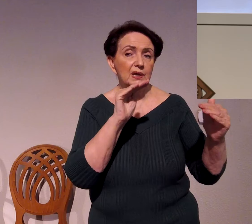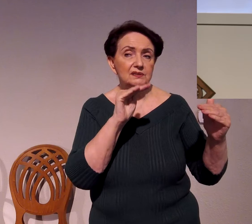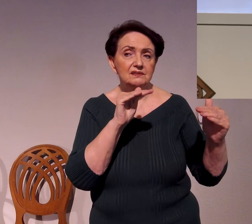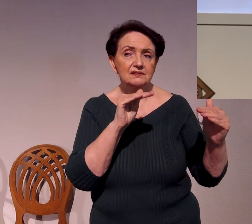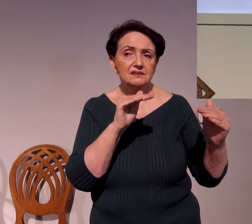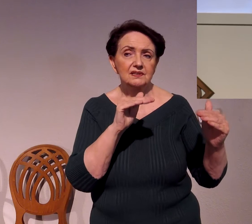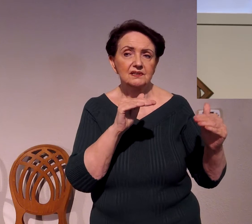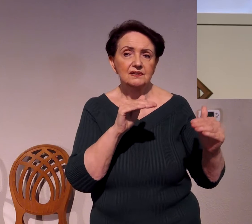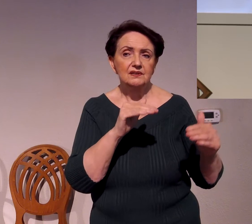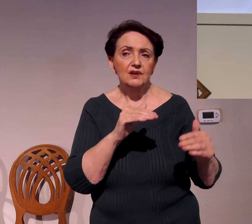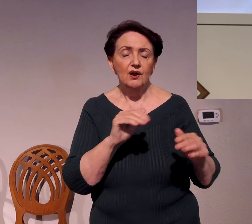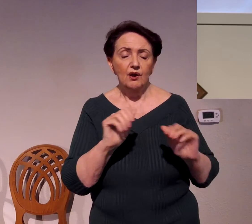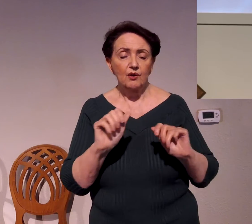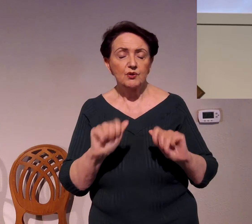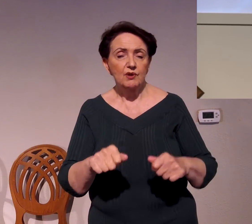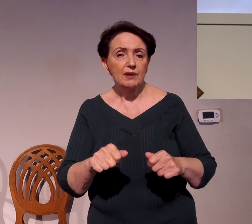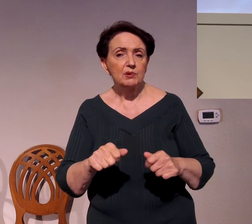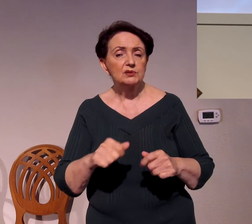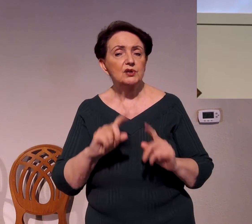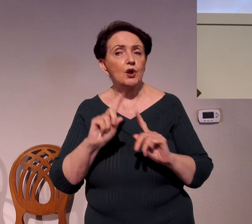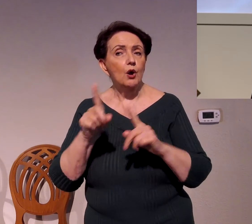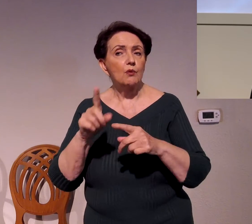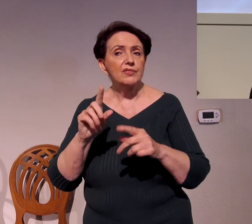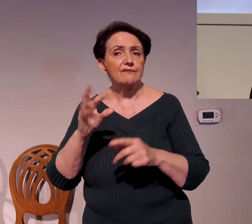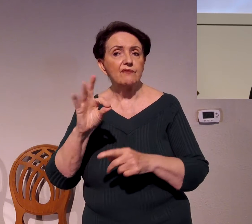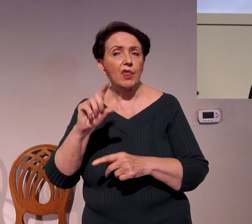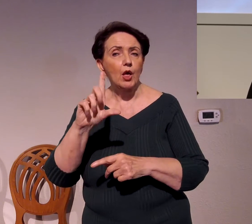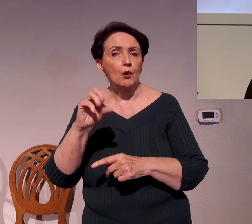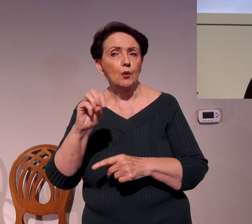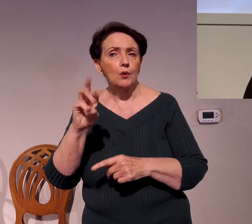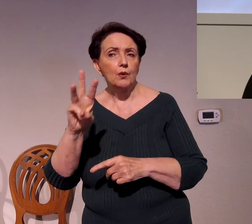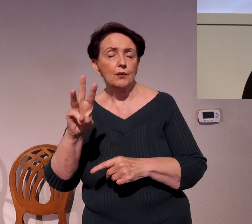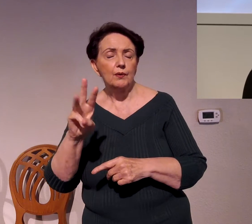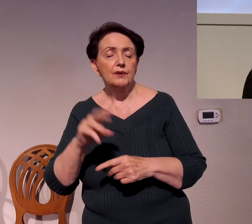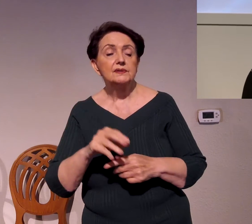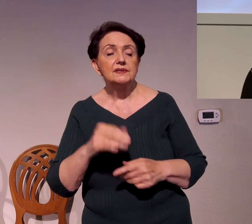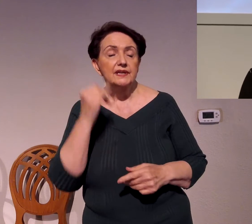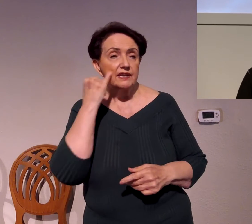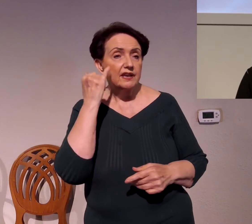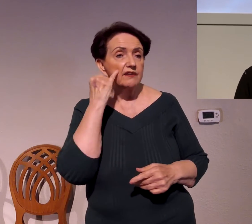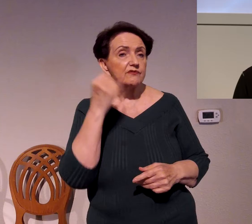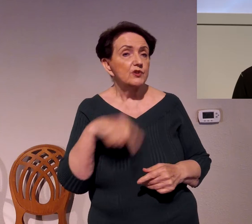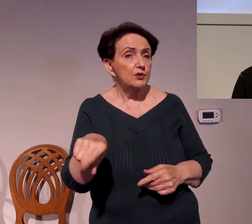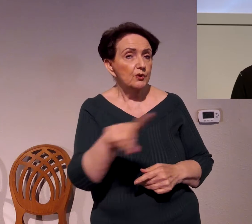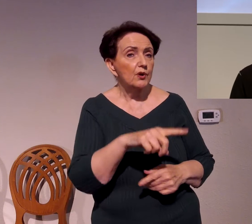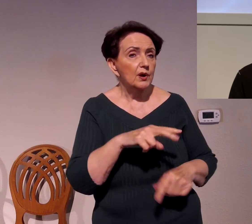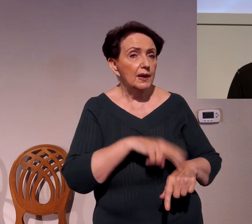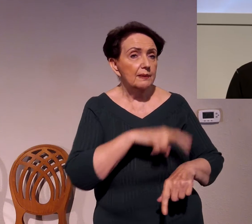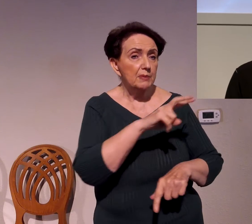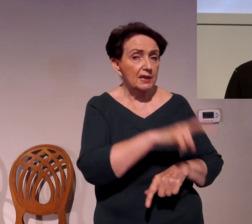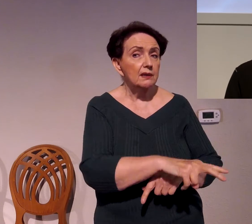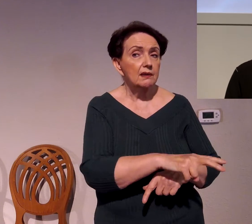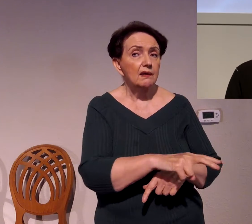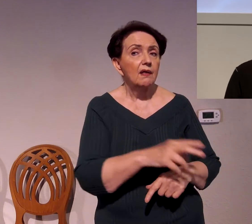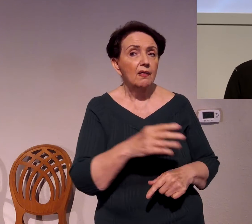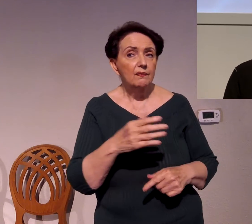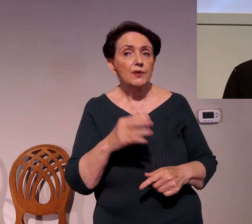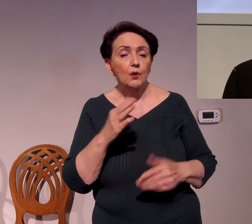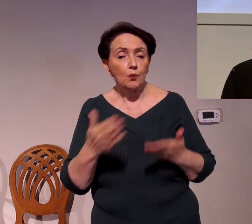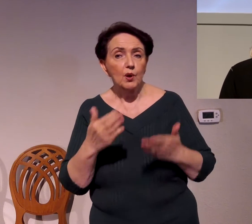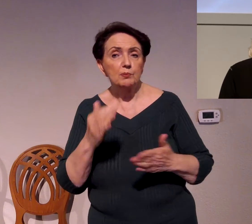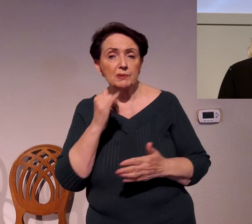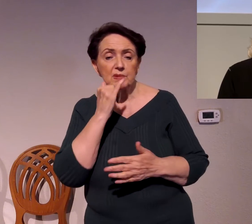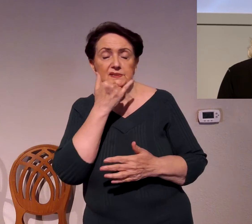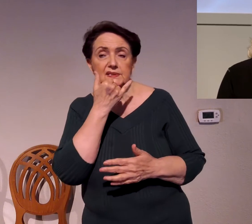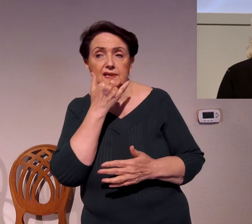roll with the punches and go with the flow? Because if you are leaping, I promise you there will be some. Because if